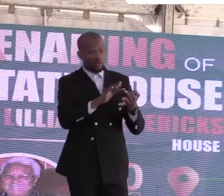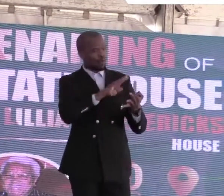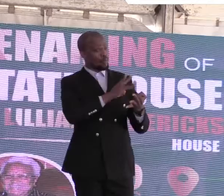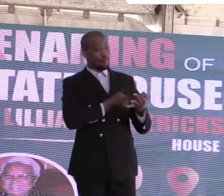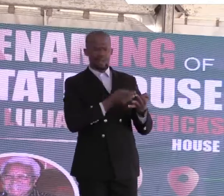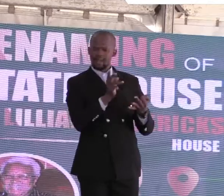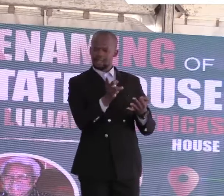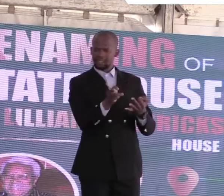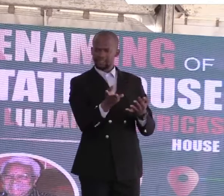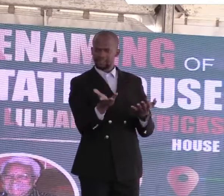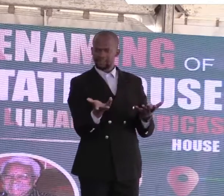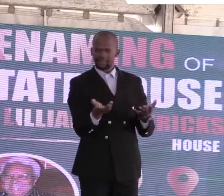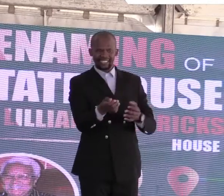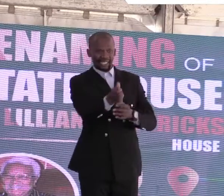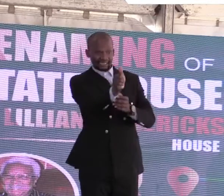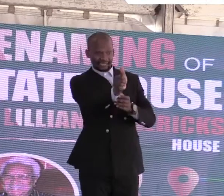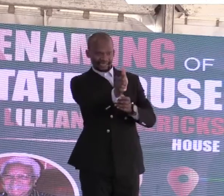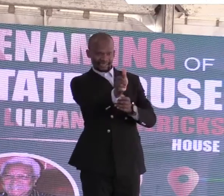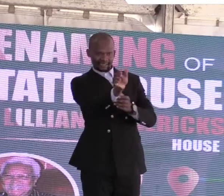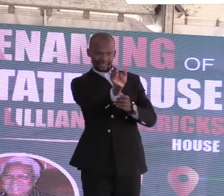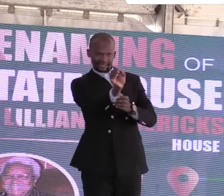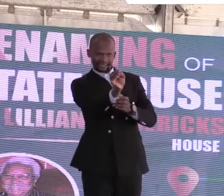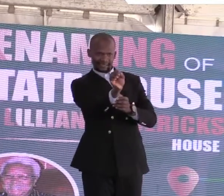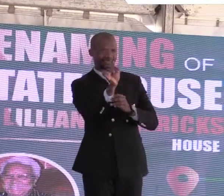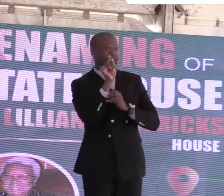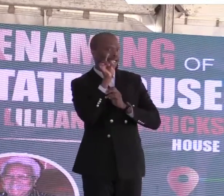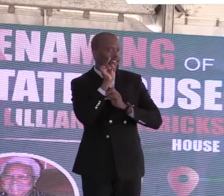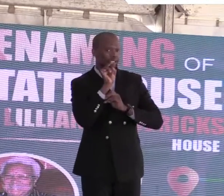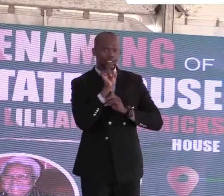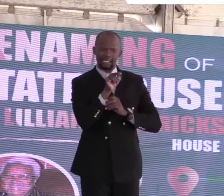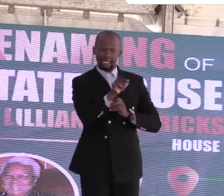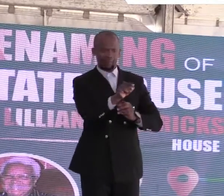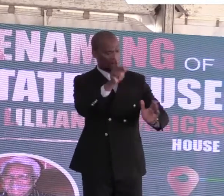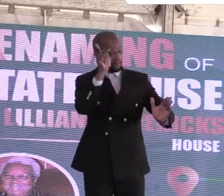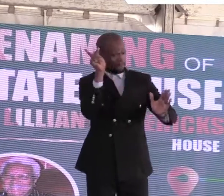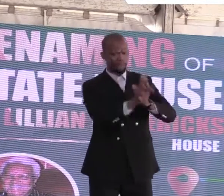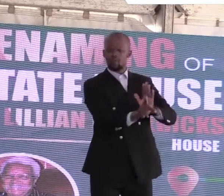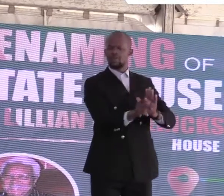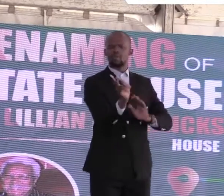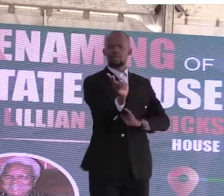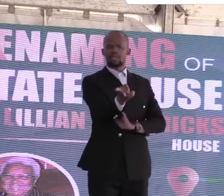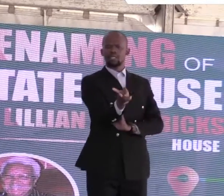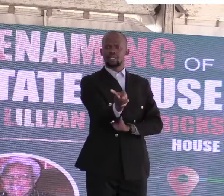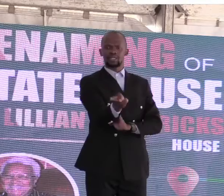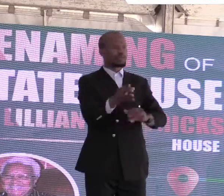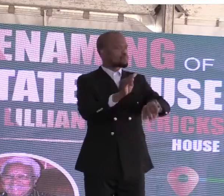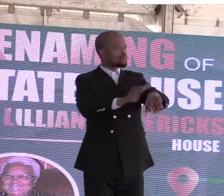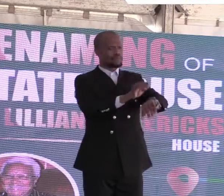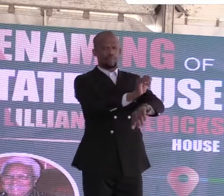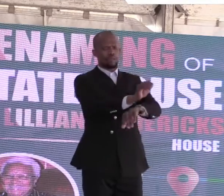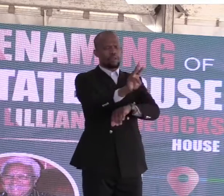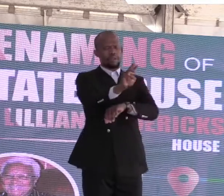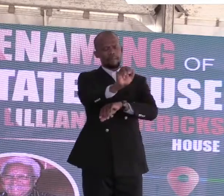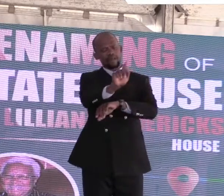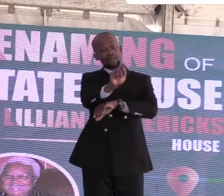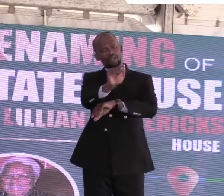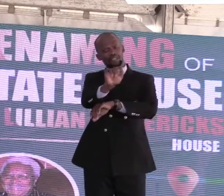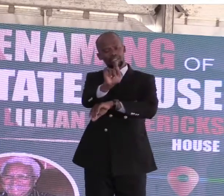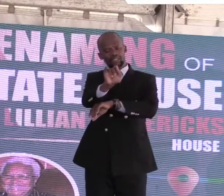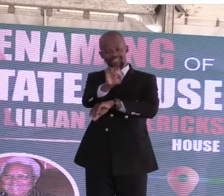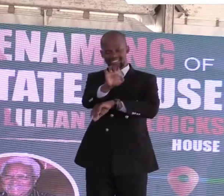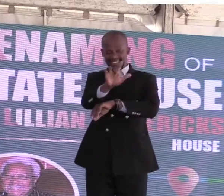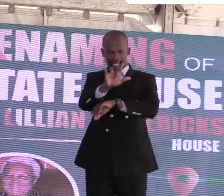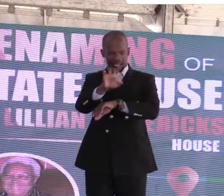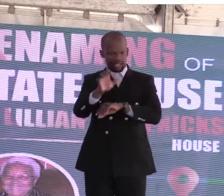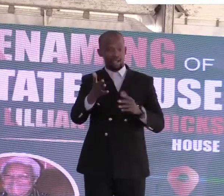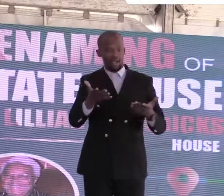woman, a 60-year-old, was also raped and murdered. There is a problem with Matatiela. About 6